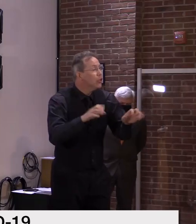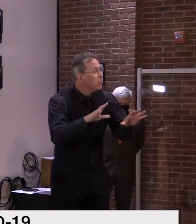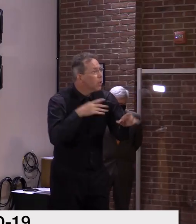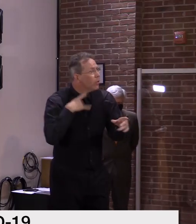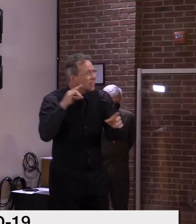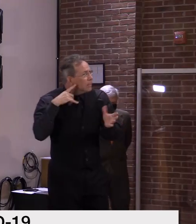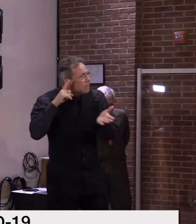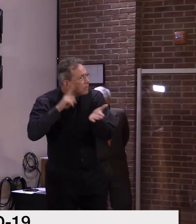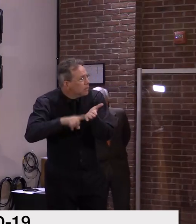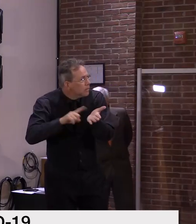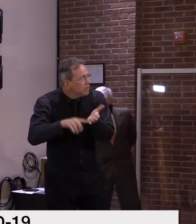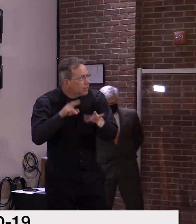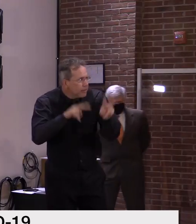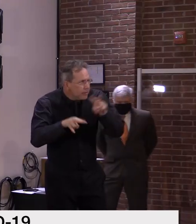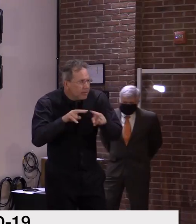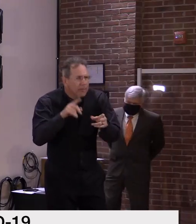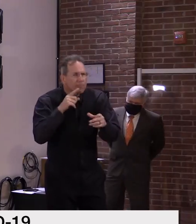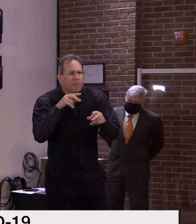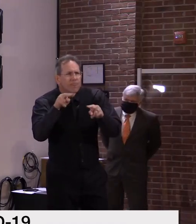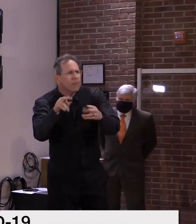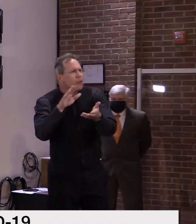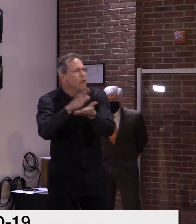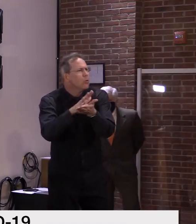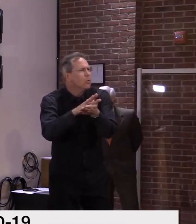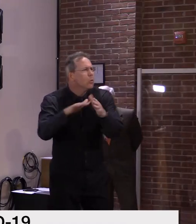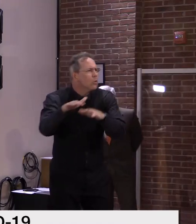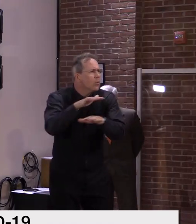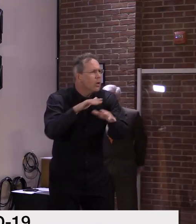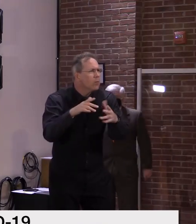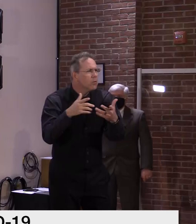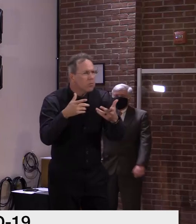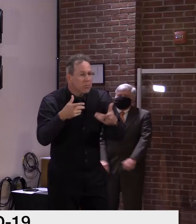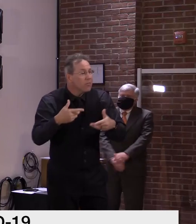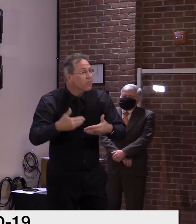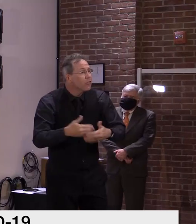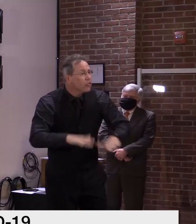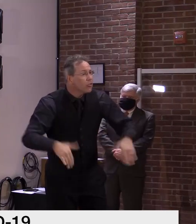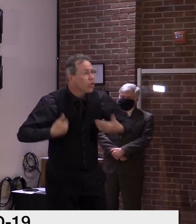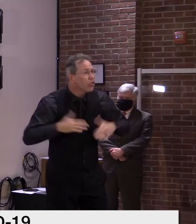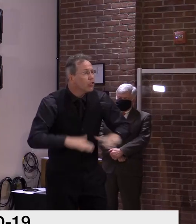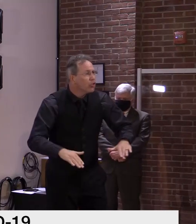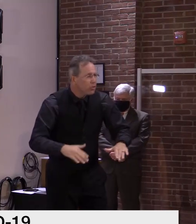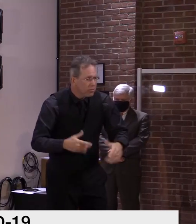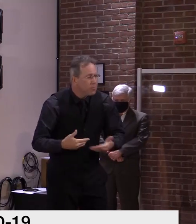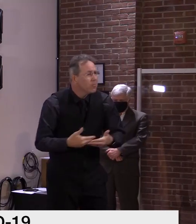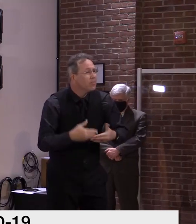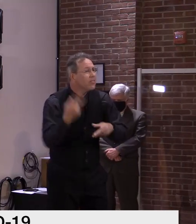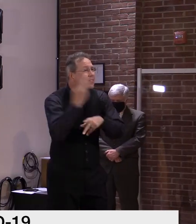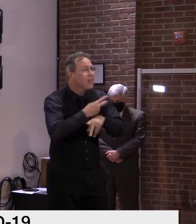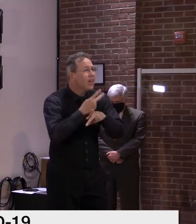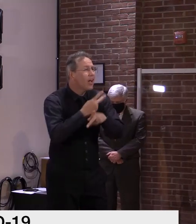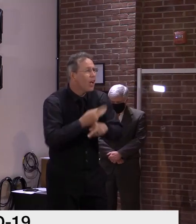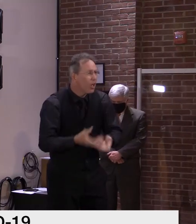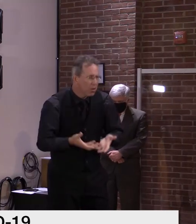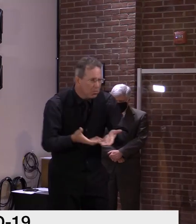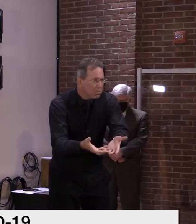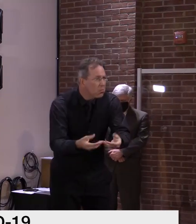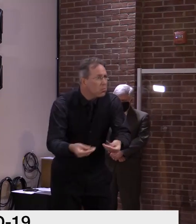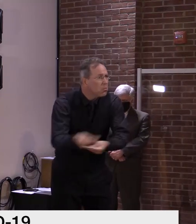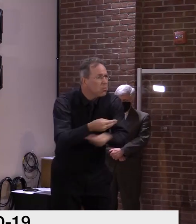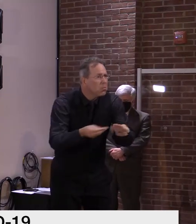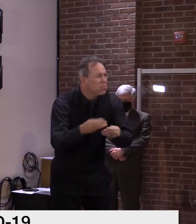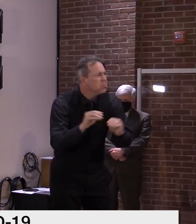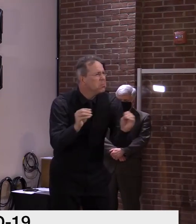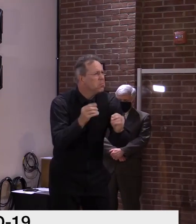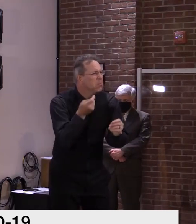and below clearly are not the major vectors of virus. They're not getting the virus with the